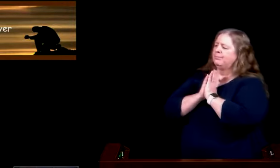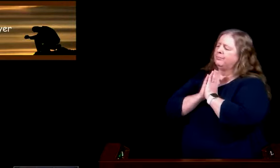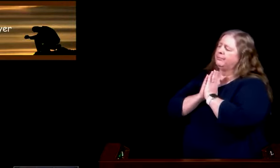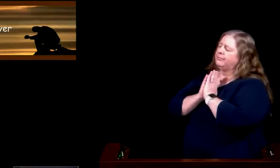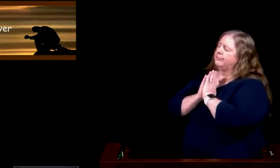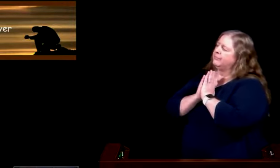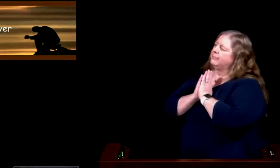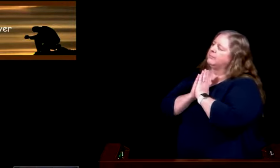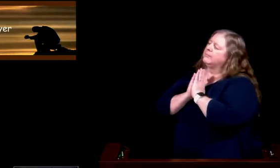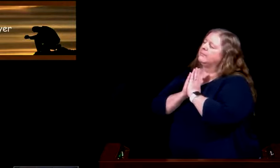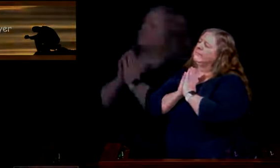Let us pray.